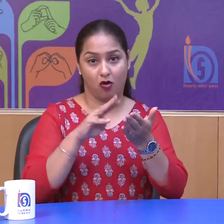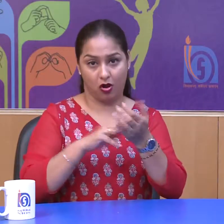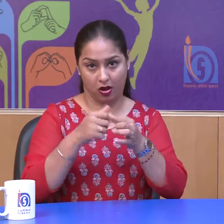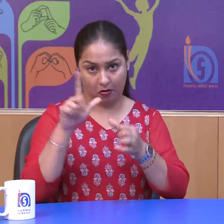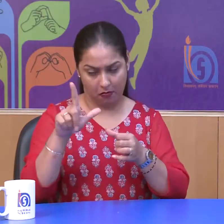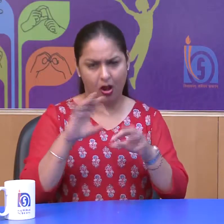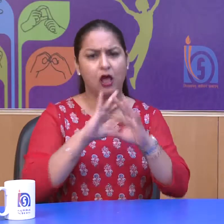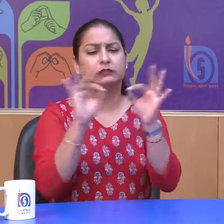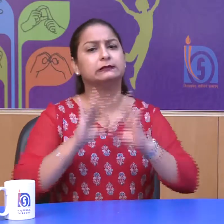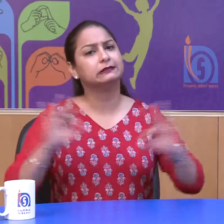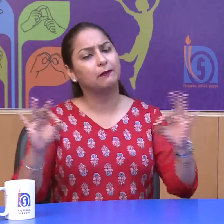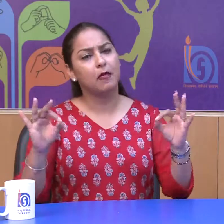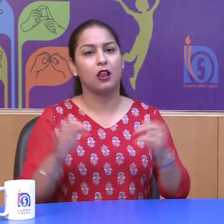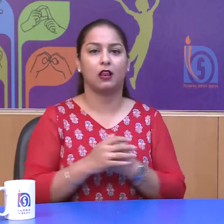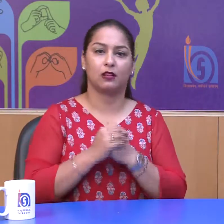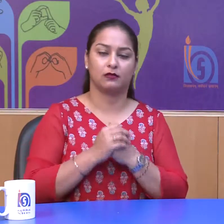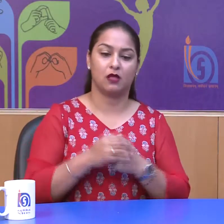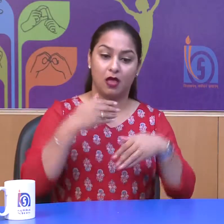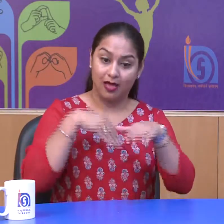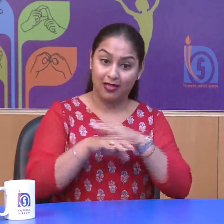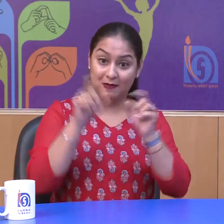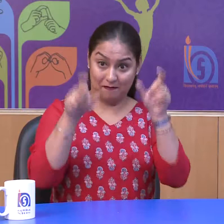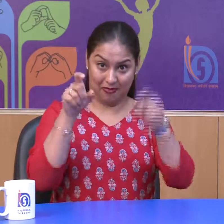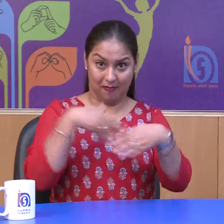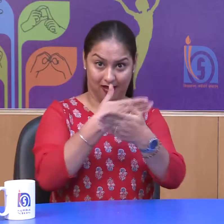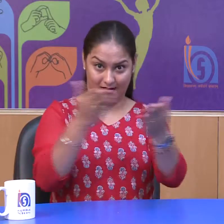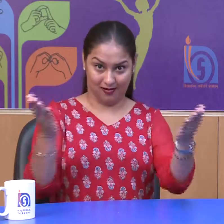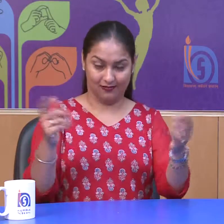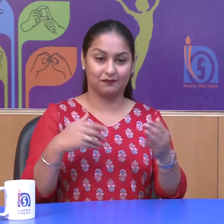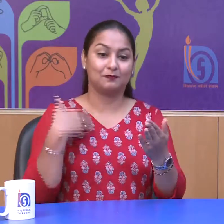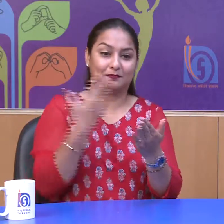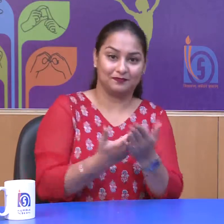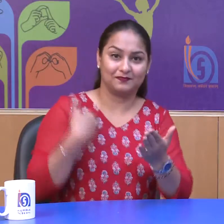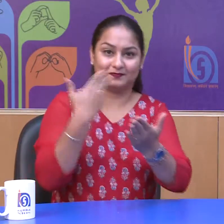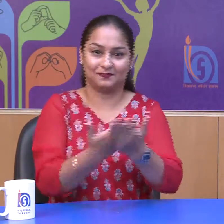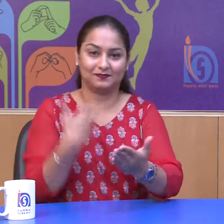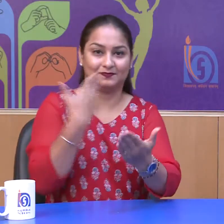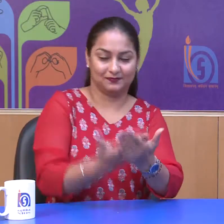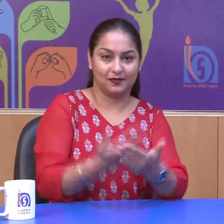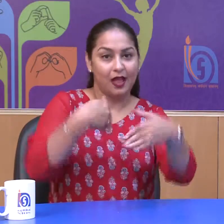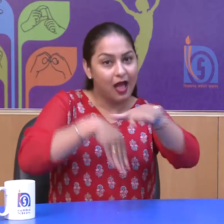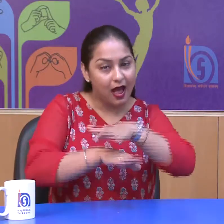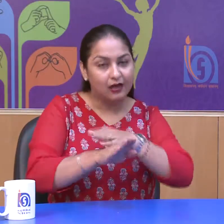simple form of people's participation in democracy.